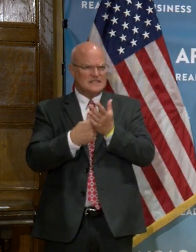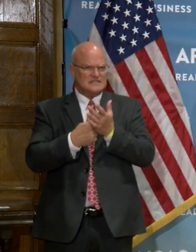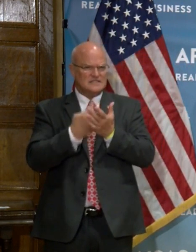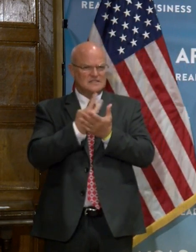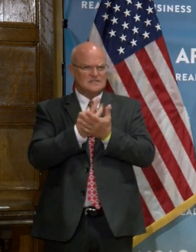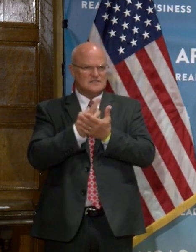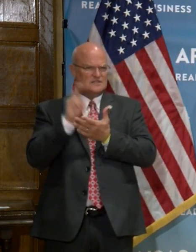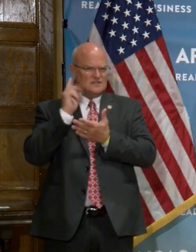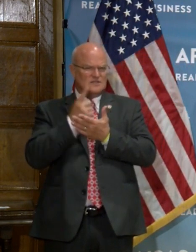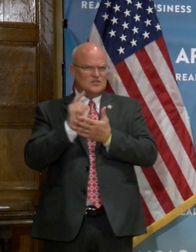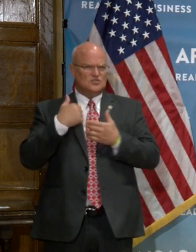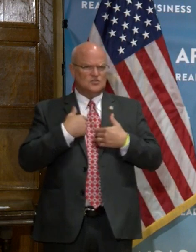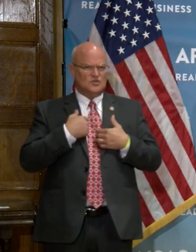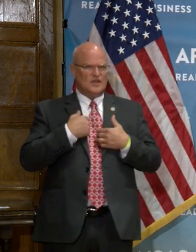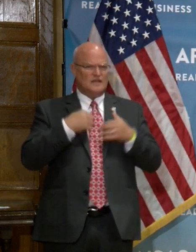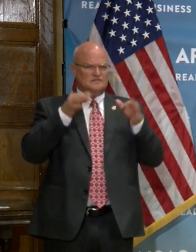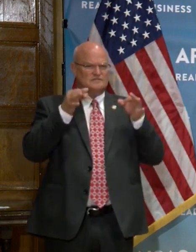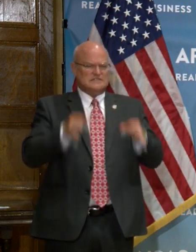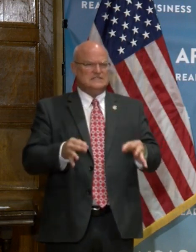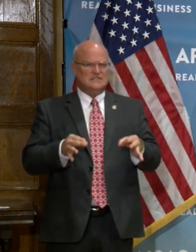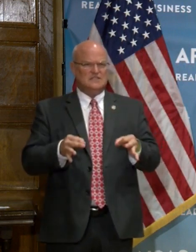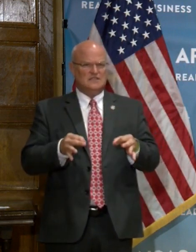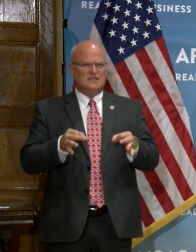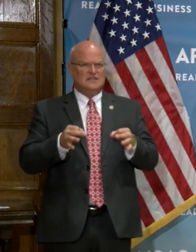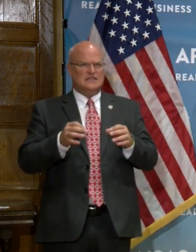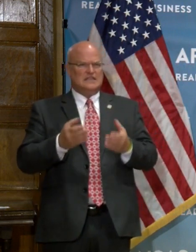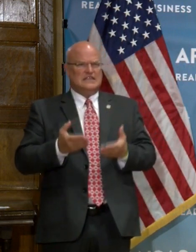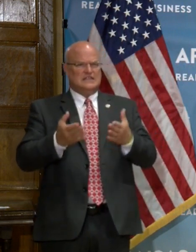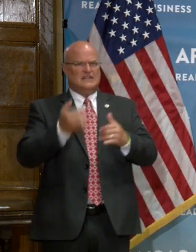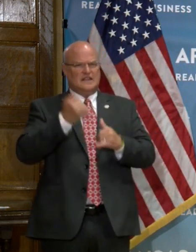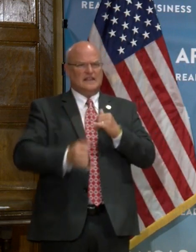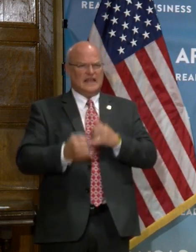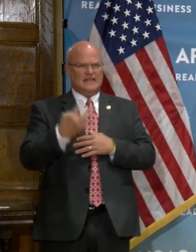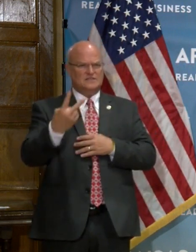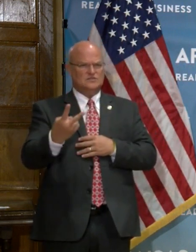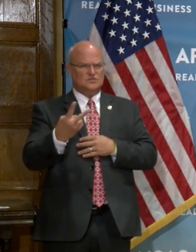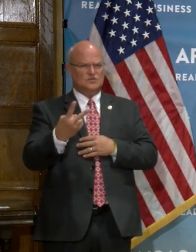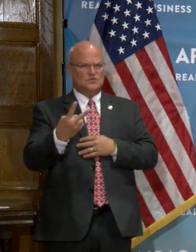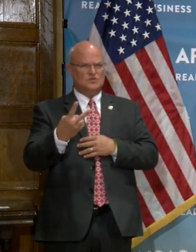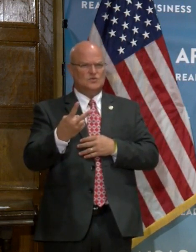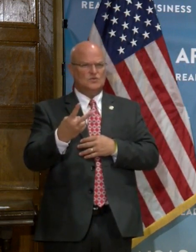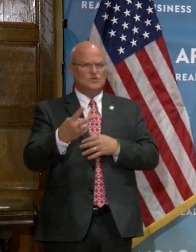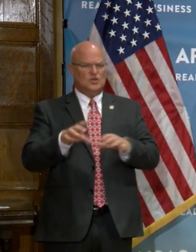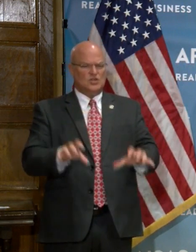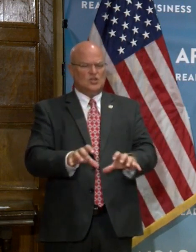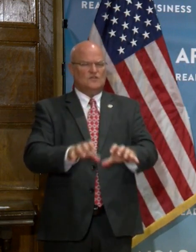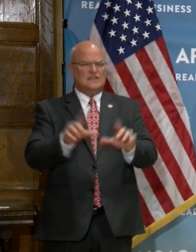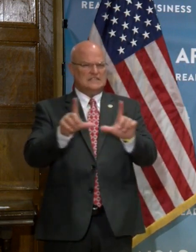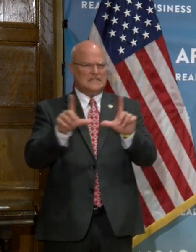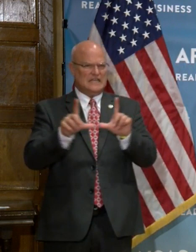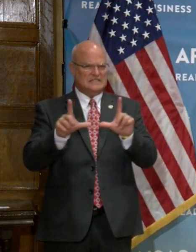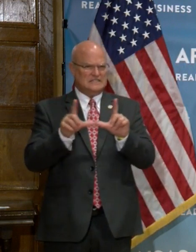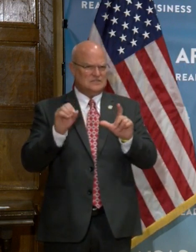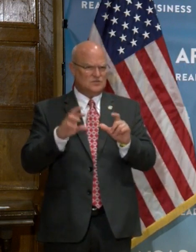you have a stance one way or the other on the potential of issuing those last two cultivation licenses, or?